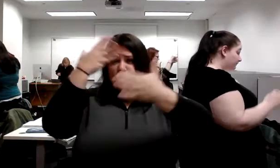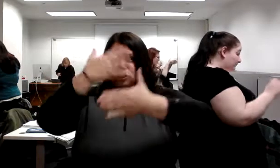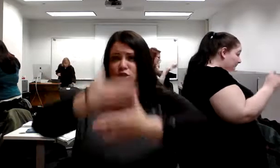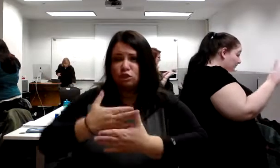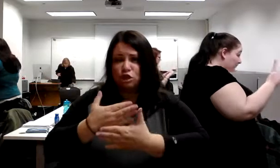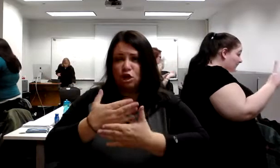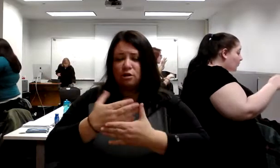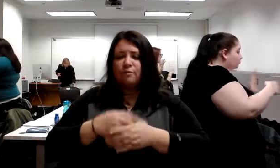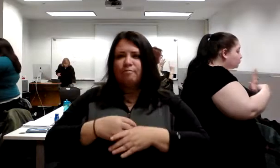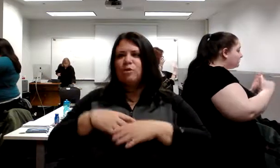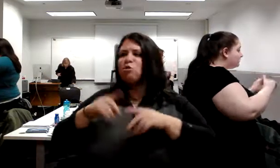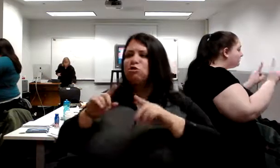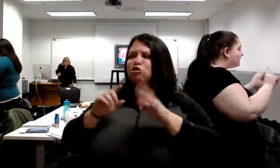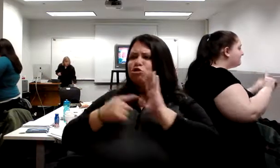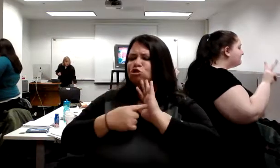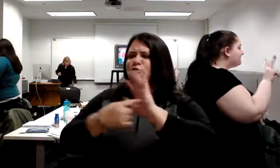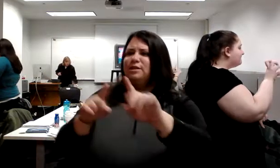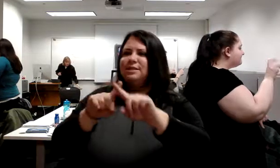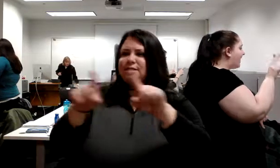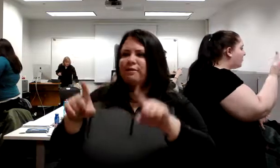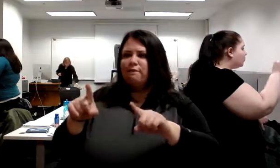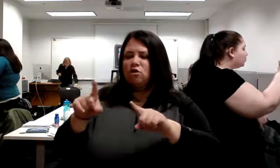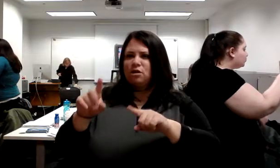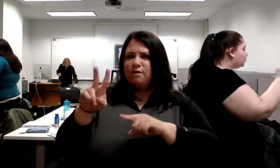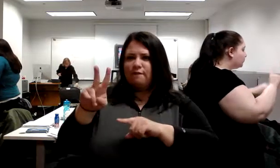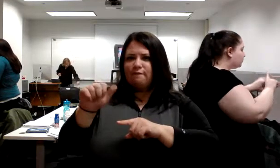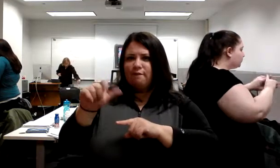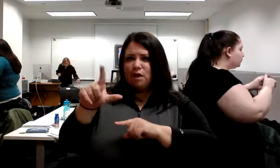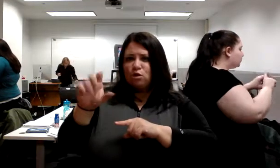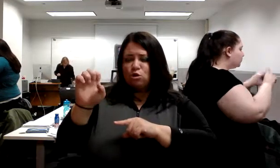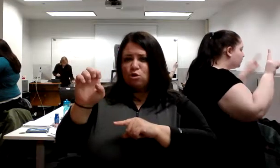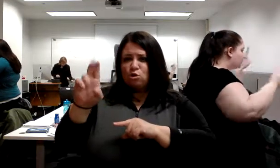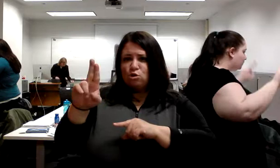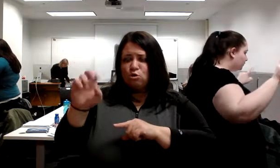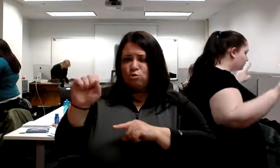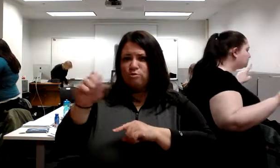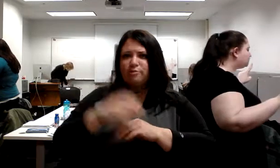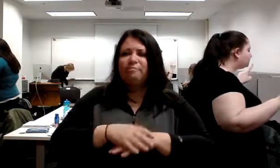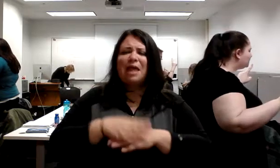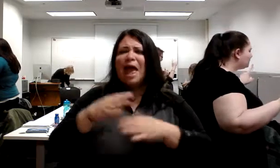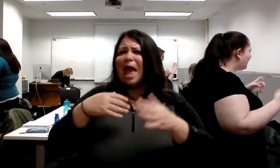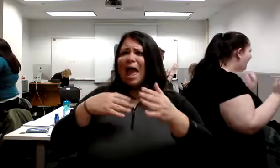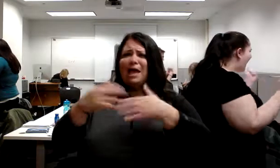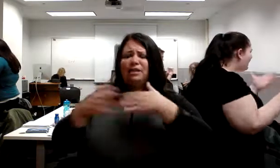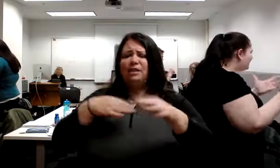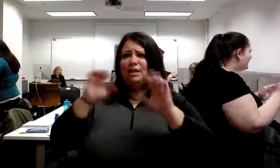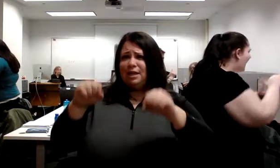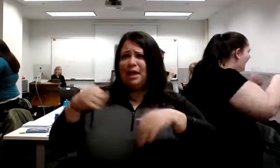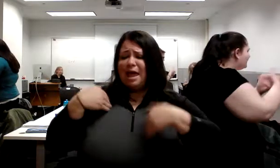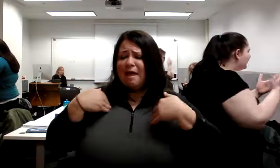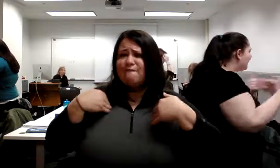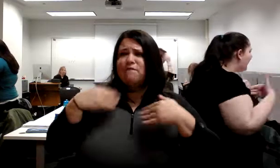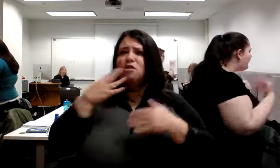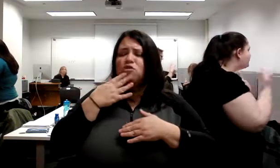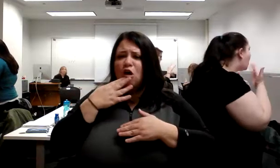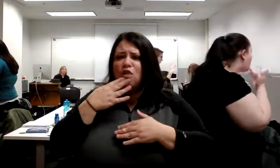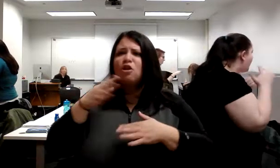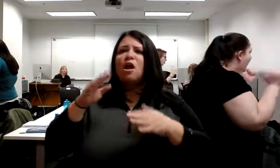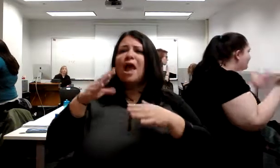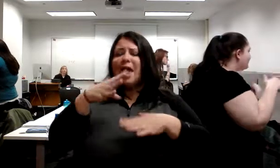values. Okay, but anything can have values and anything can have color. How do you know this is a flower? Matt? Shape. The shape